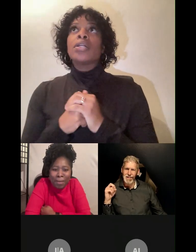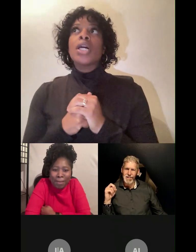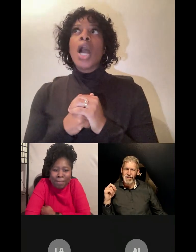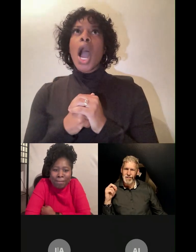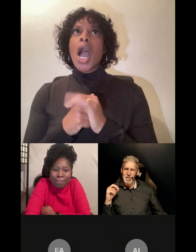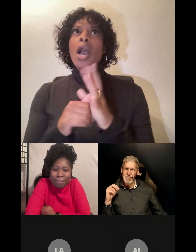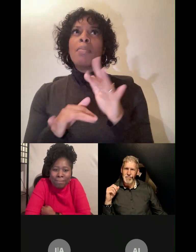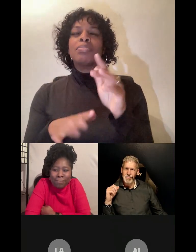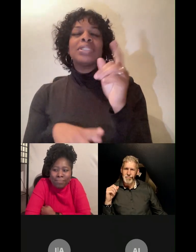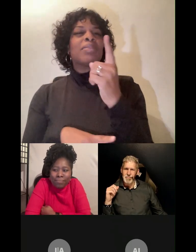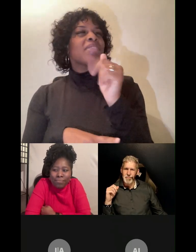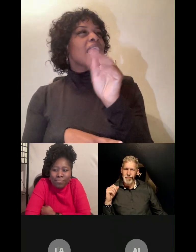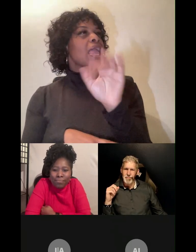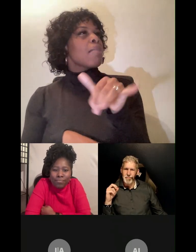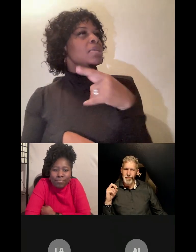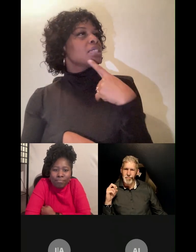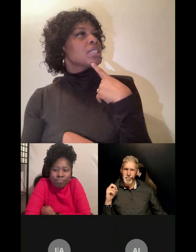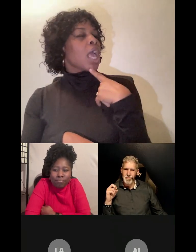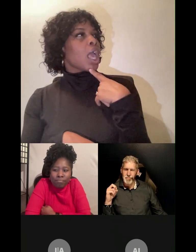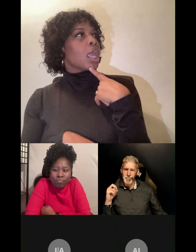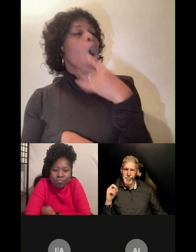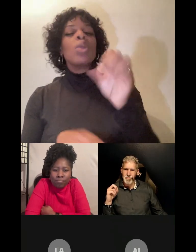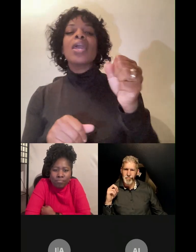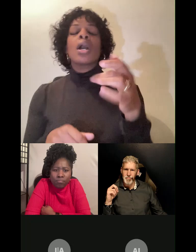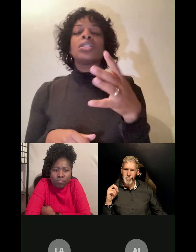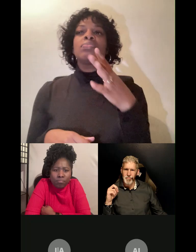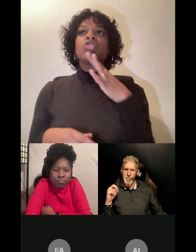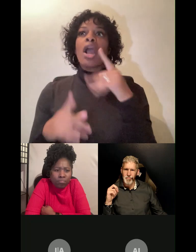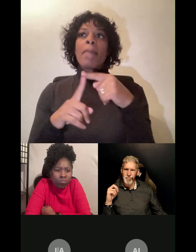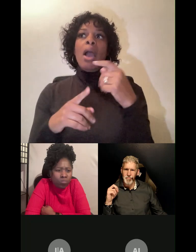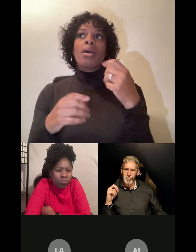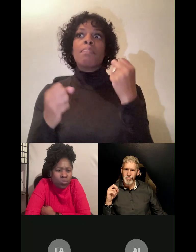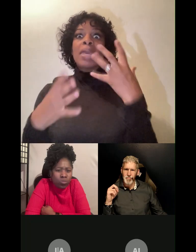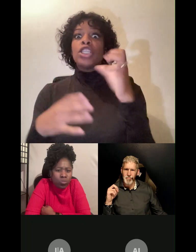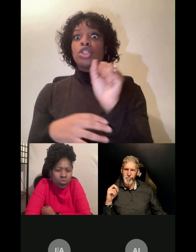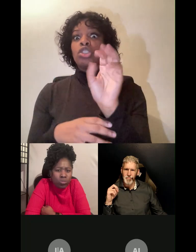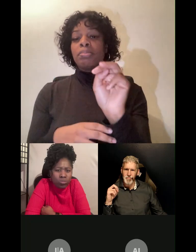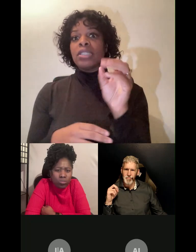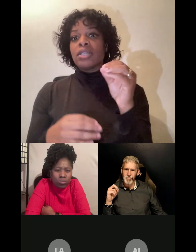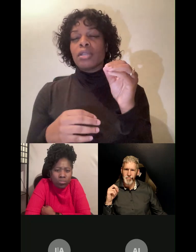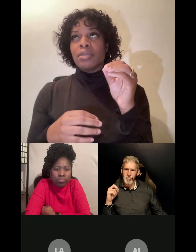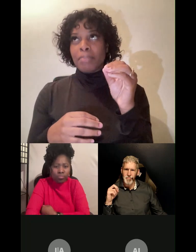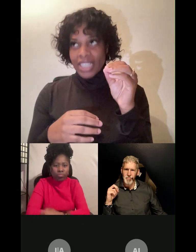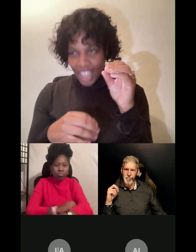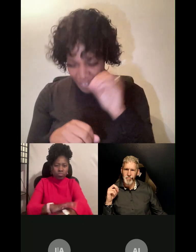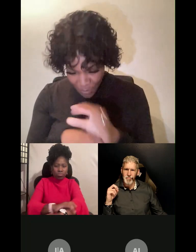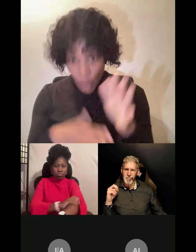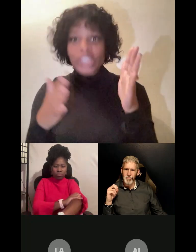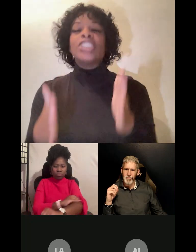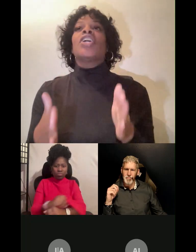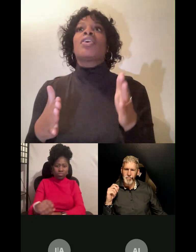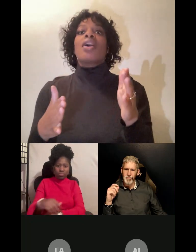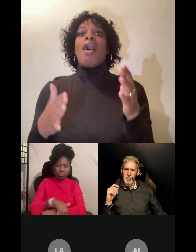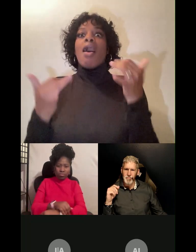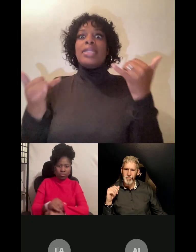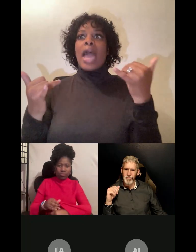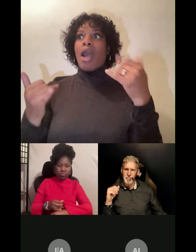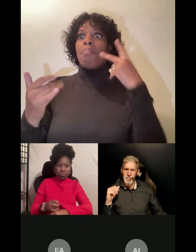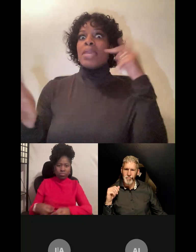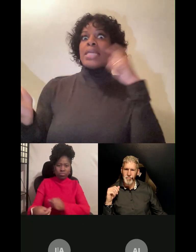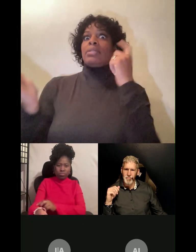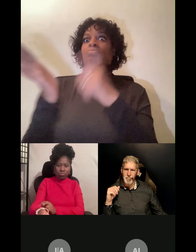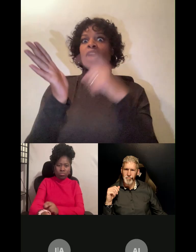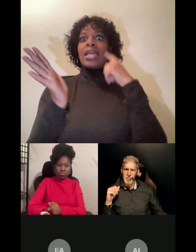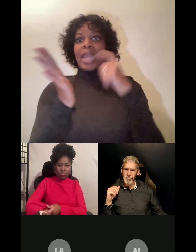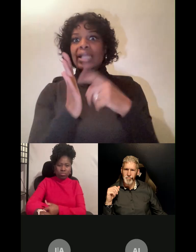anyway, something Amy said. Oh yeah, talk about many social media influencers are